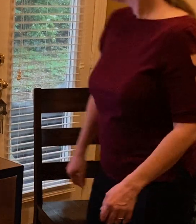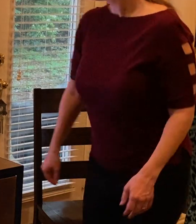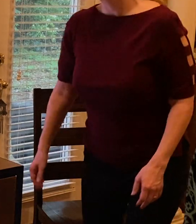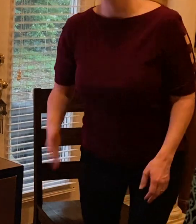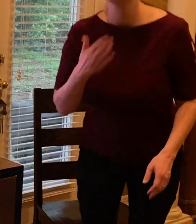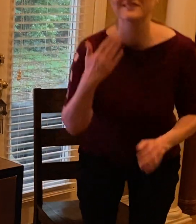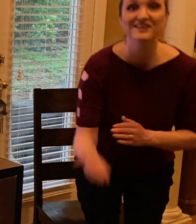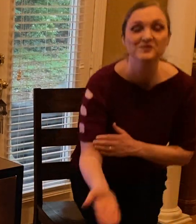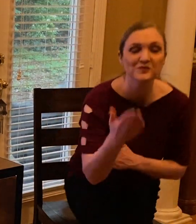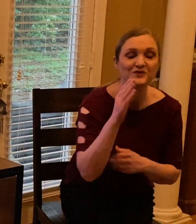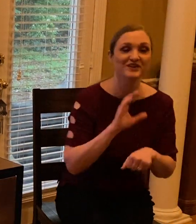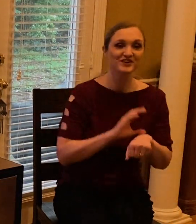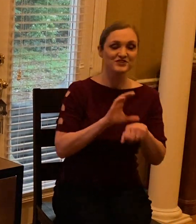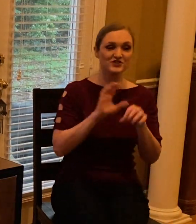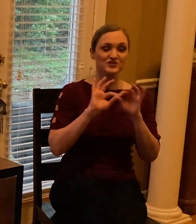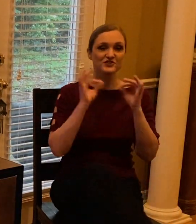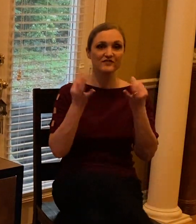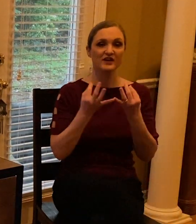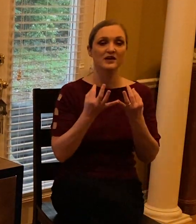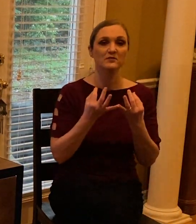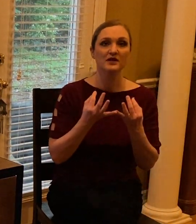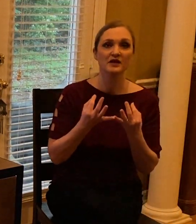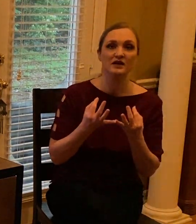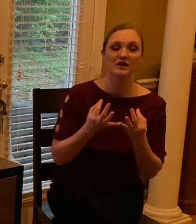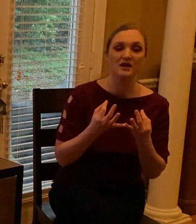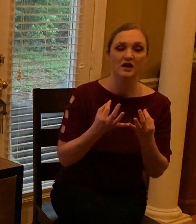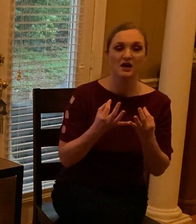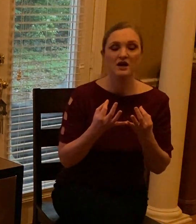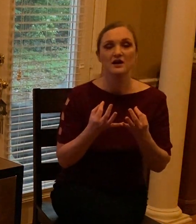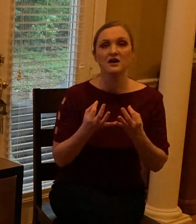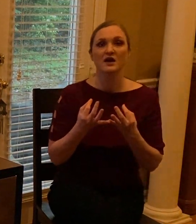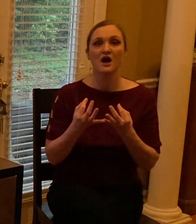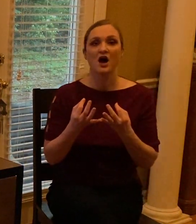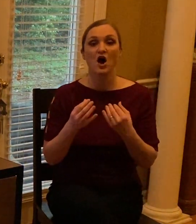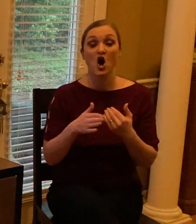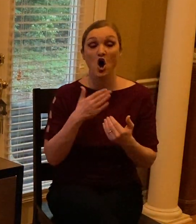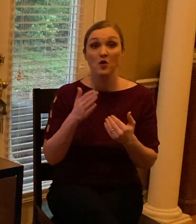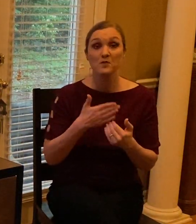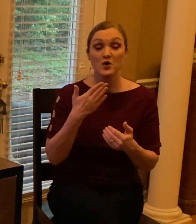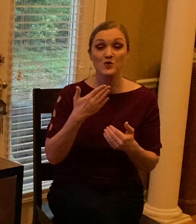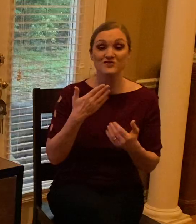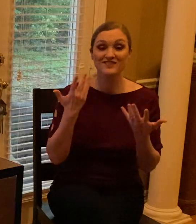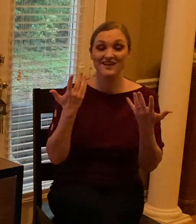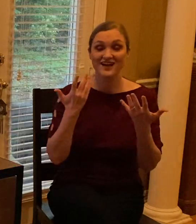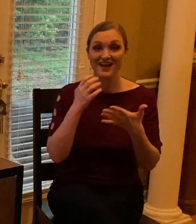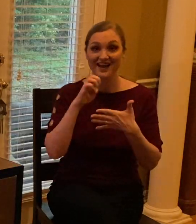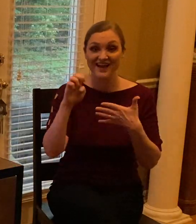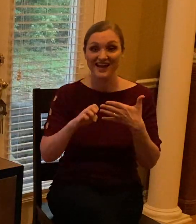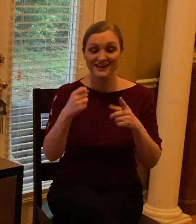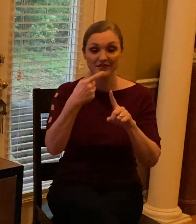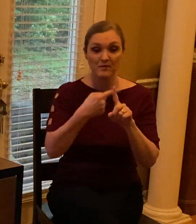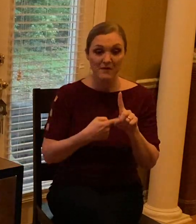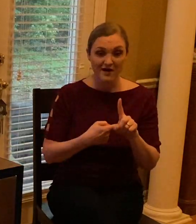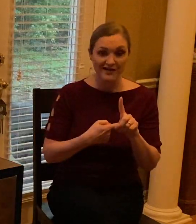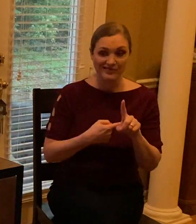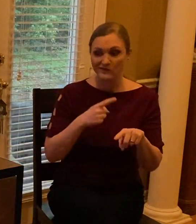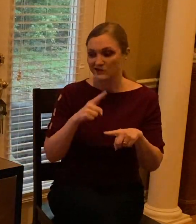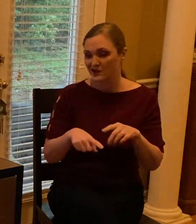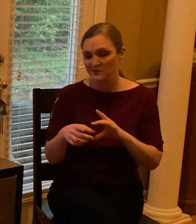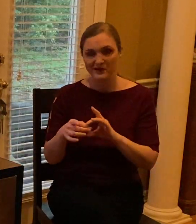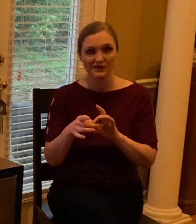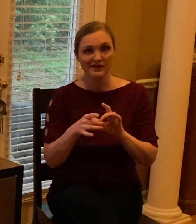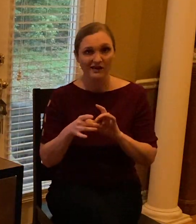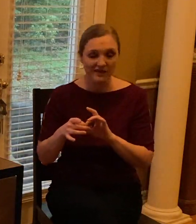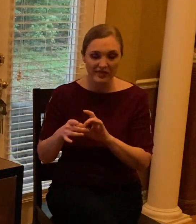Good morning, Bellevue Church family. As we approach the end of the month of not being able to meet and